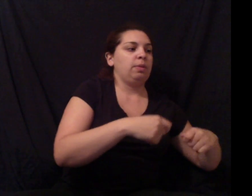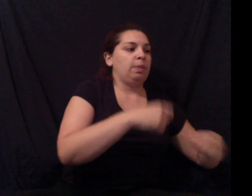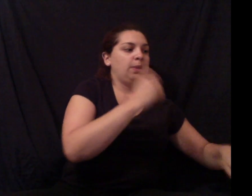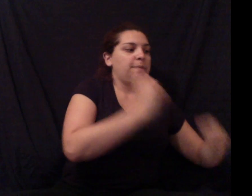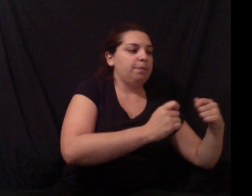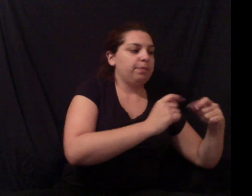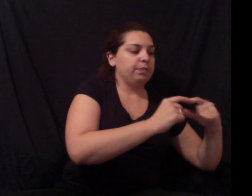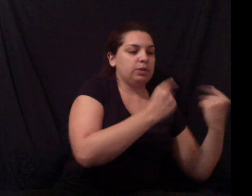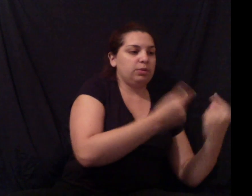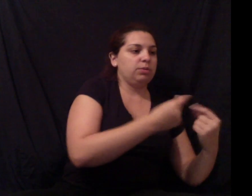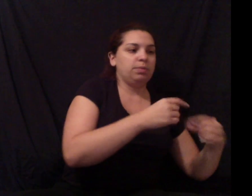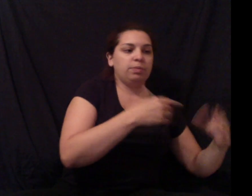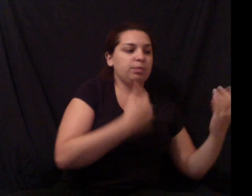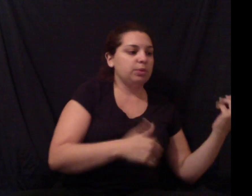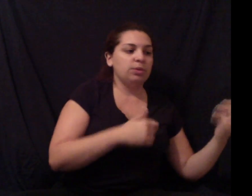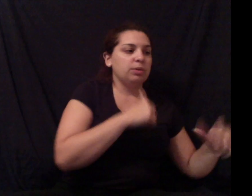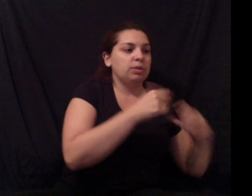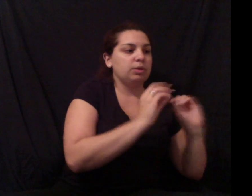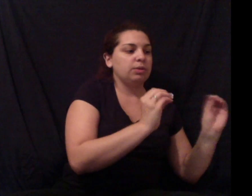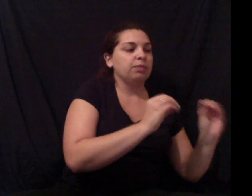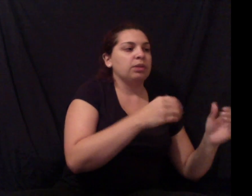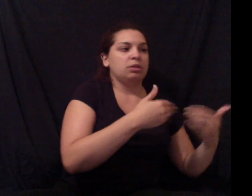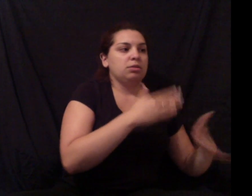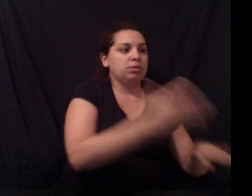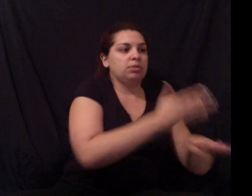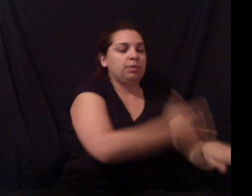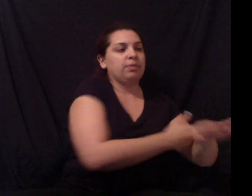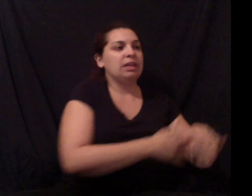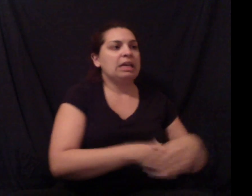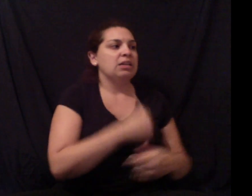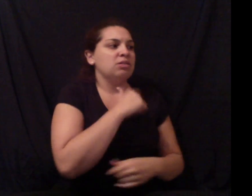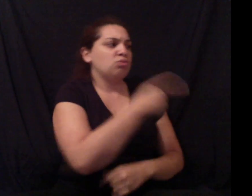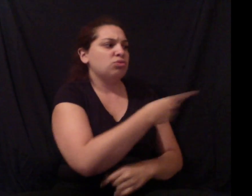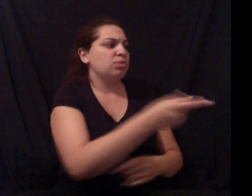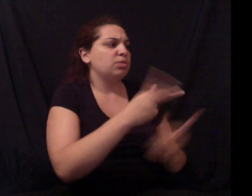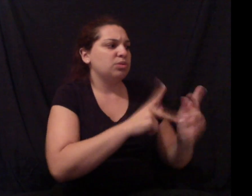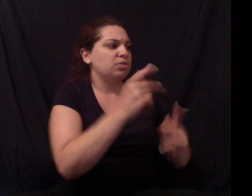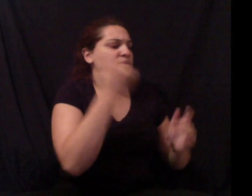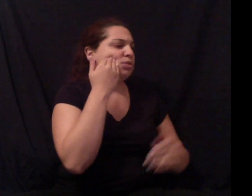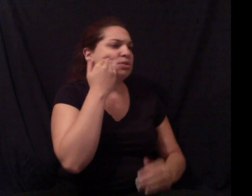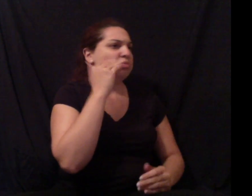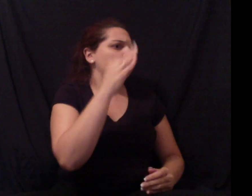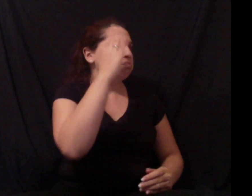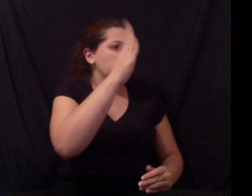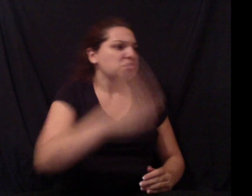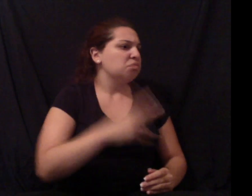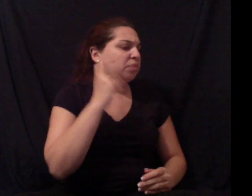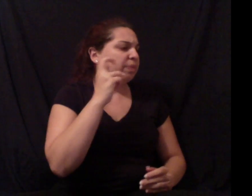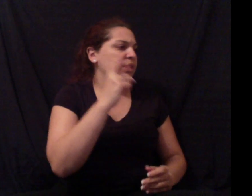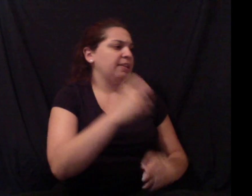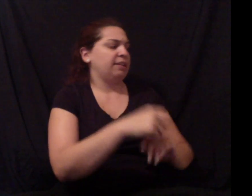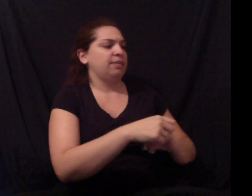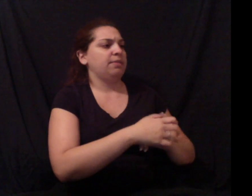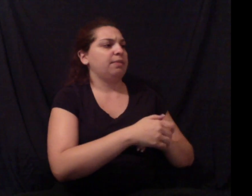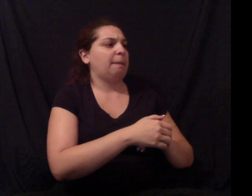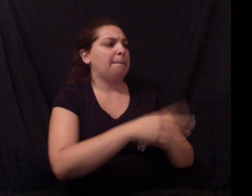Oklahoma, I guess. Most people that I have encountered, they'd heard of Zelda and maybe played a Mario game or something like that.